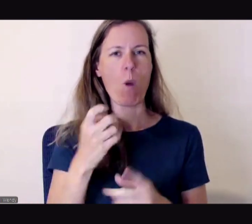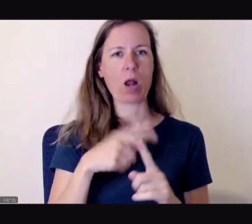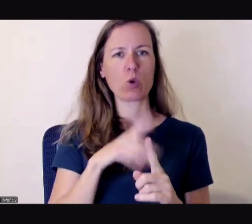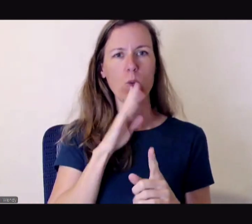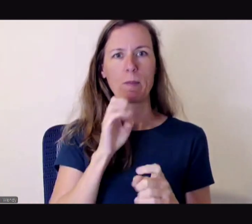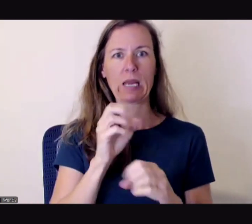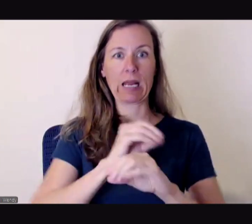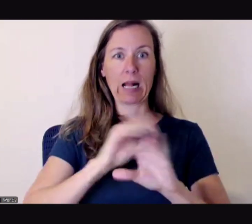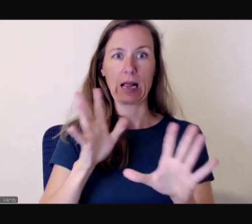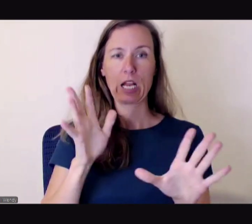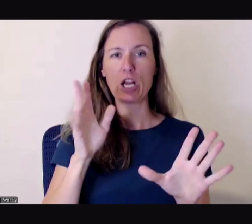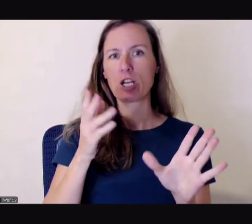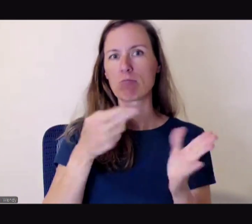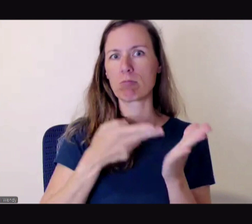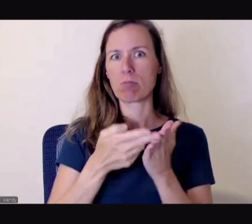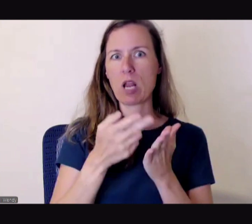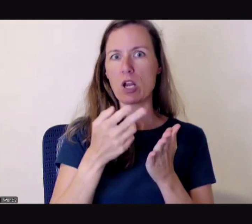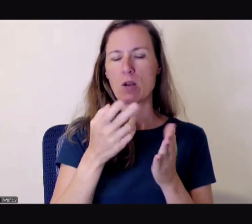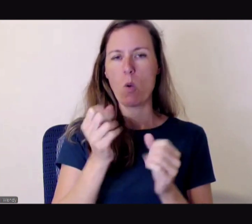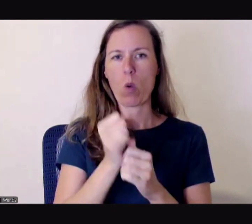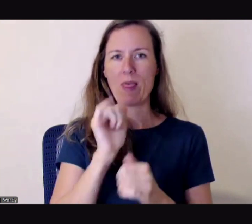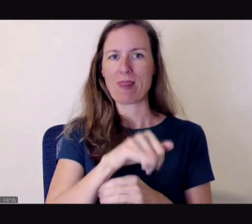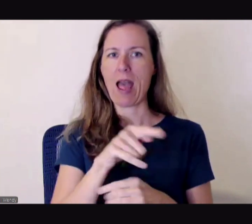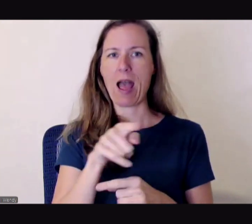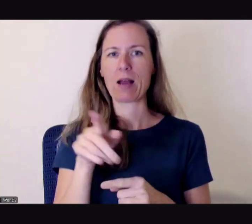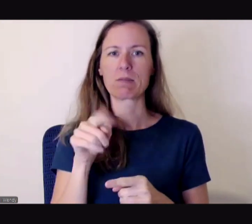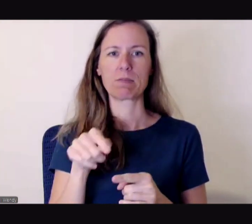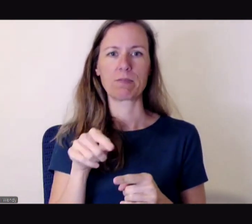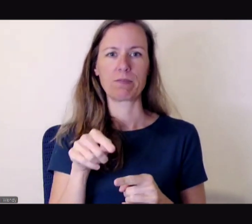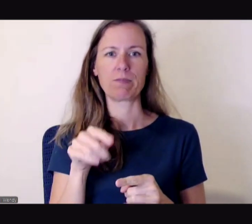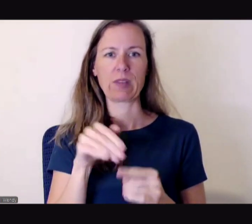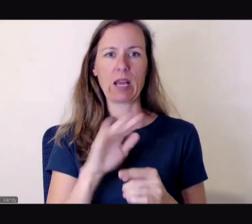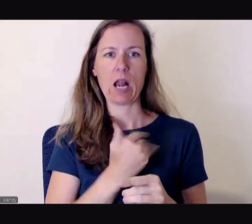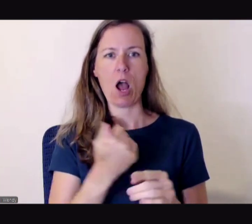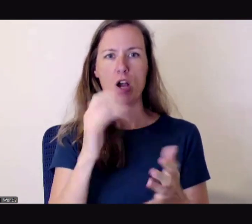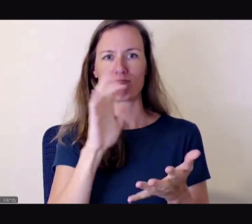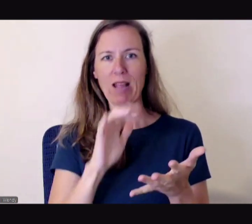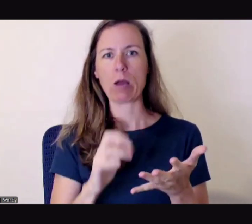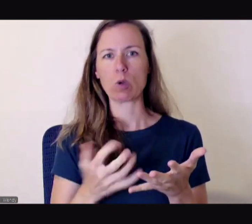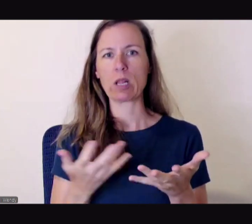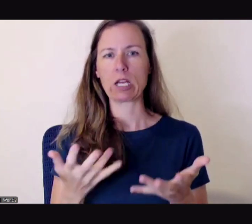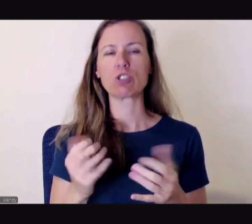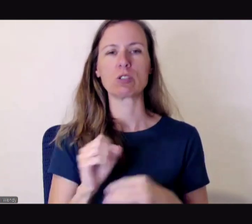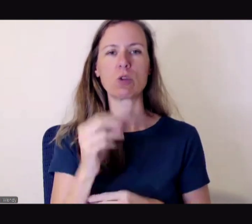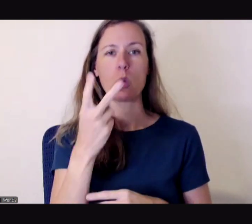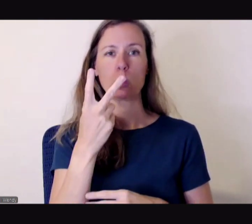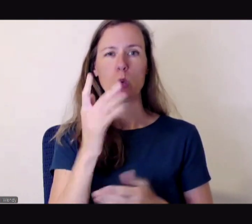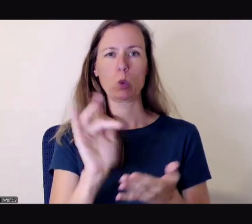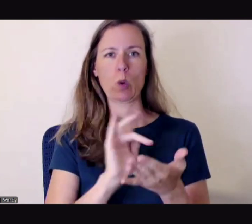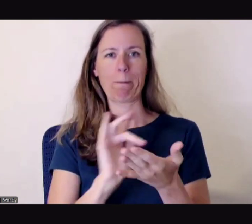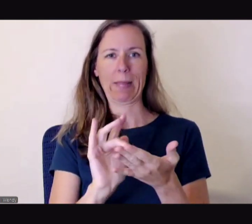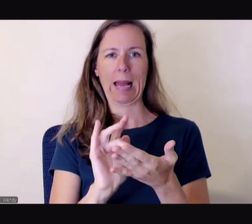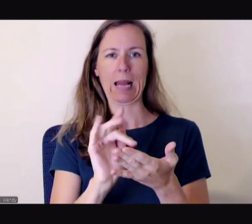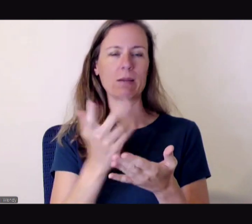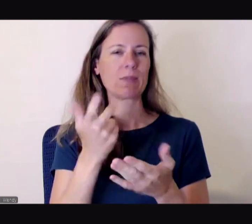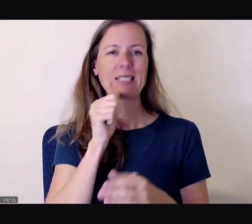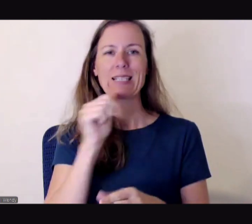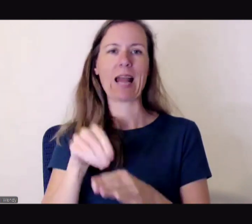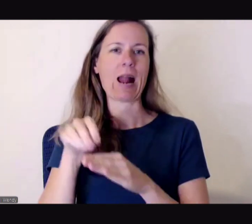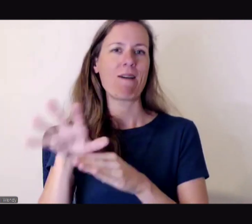were 2 write-in votes that were blank, and it did not affect the outcome of their respective election.